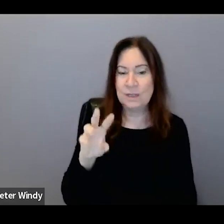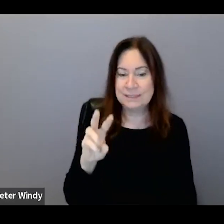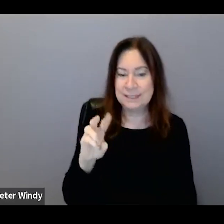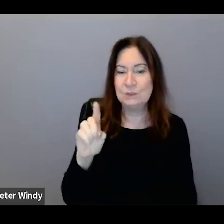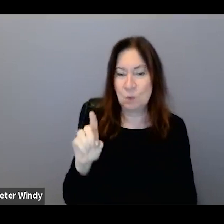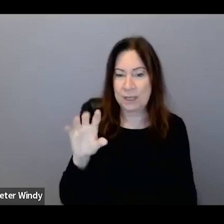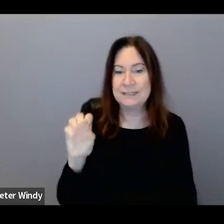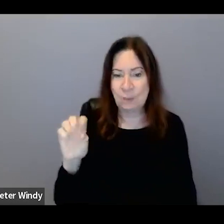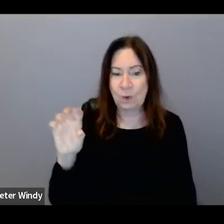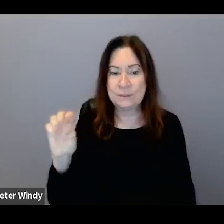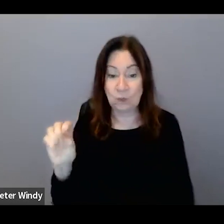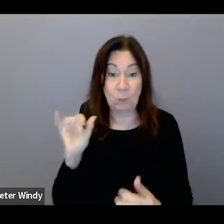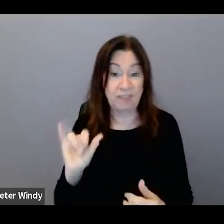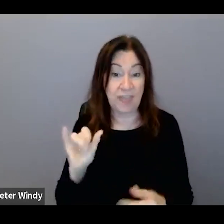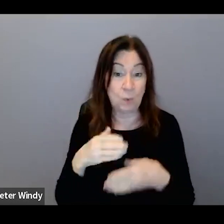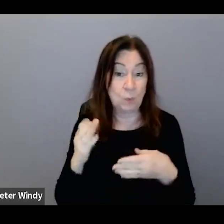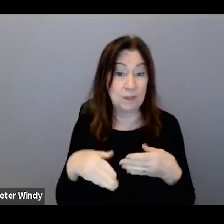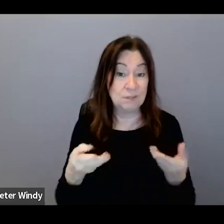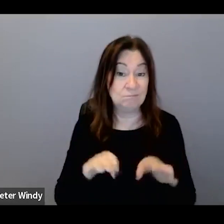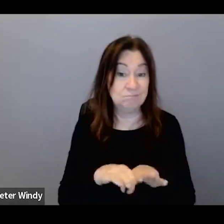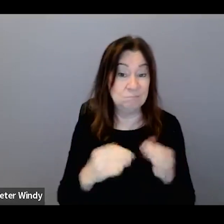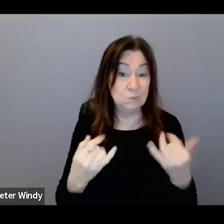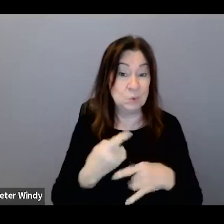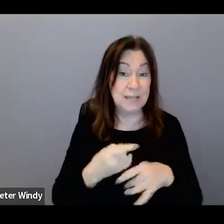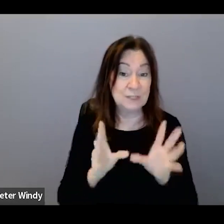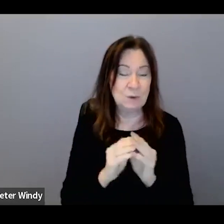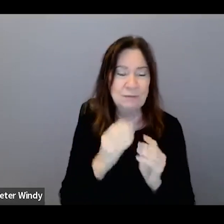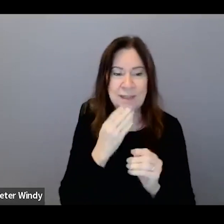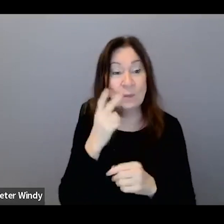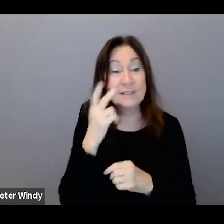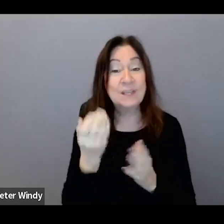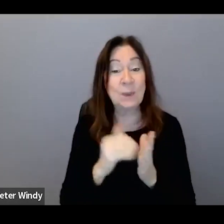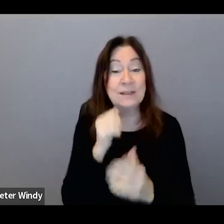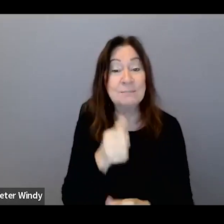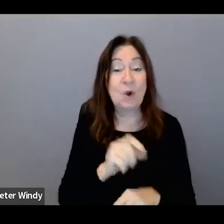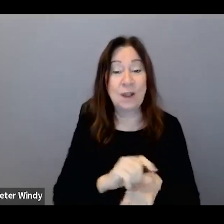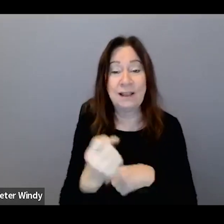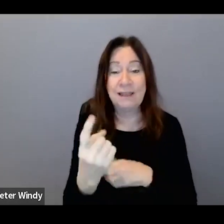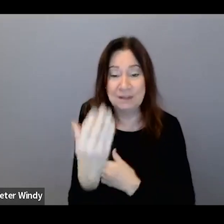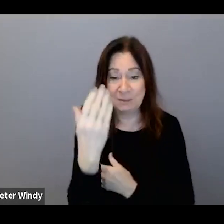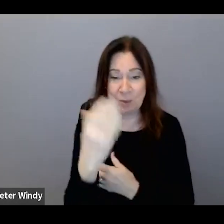828-250-6100. And with that, we will conclude today's briefing. Thank you. We'll see you again tomorrow at 11 a.m.